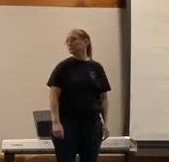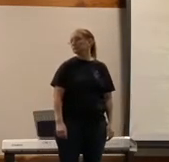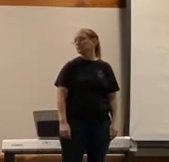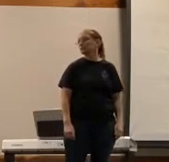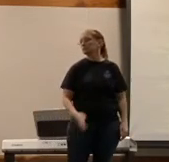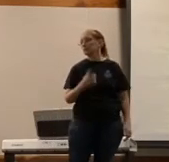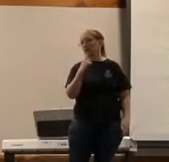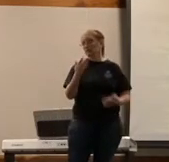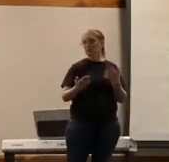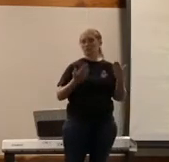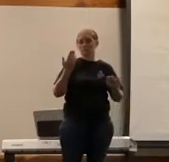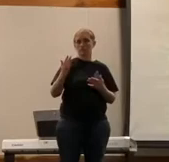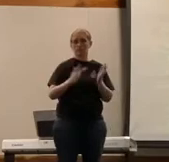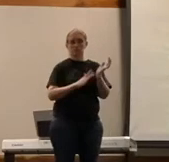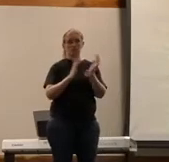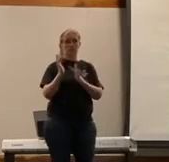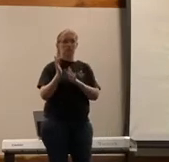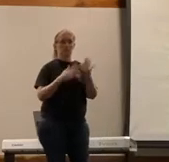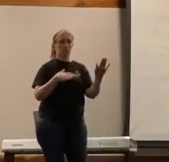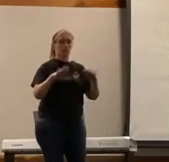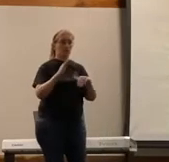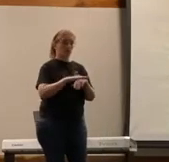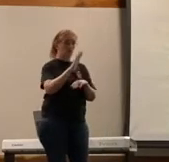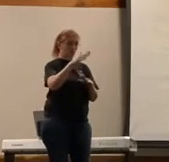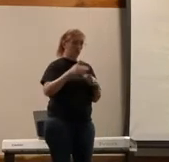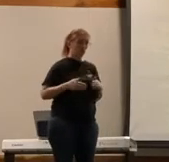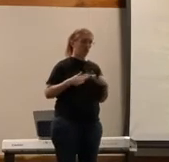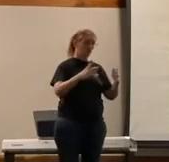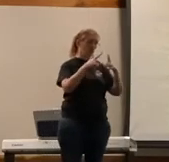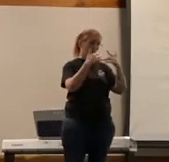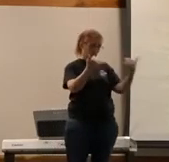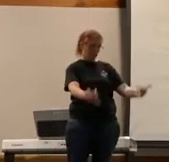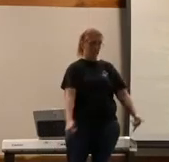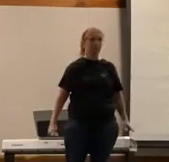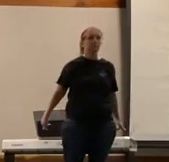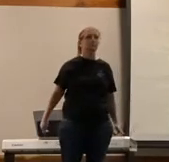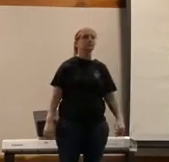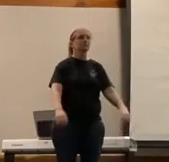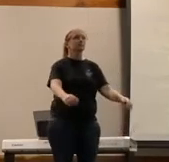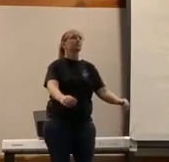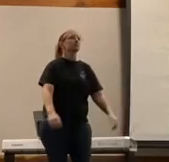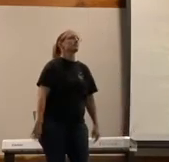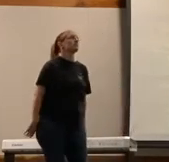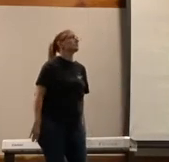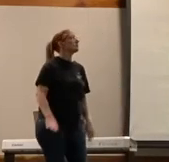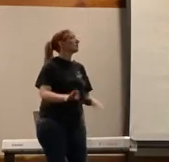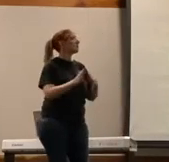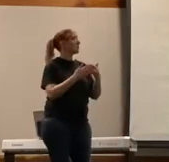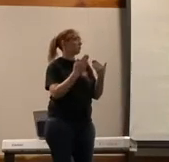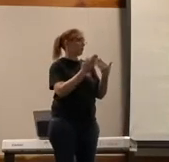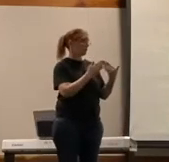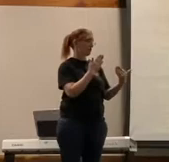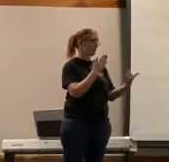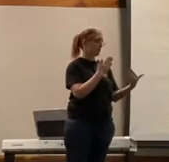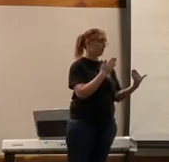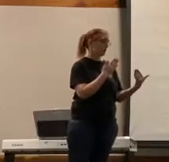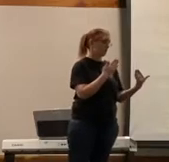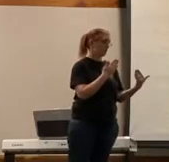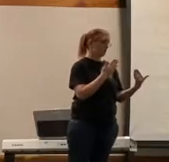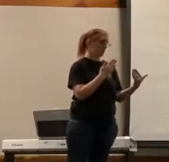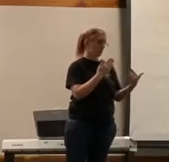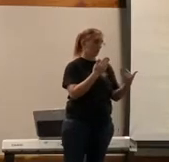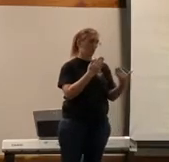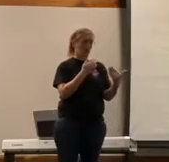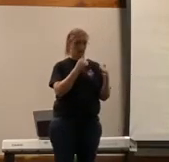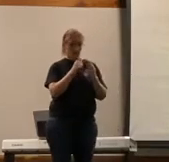Can I tell you something? Jesus is walking on your street with you right now. Whether you're on easy street,